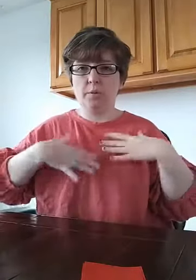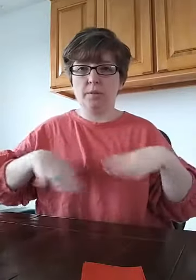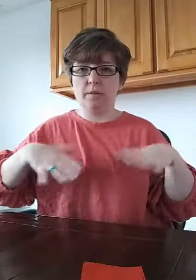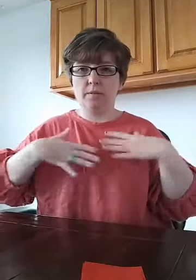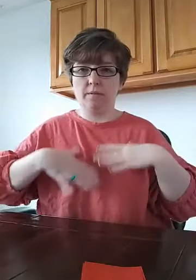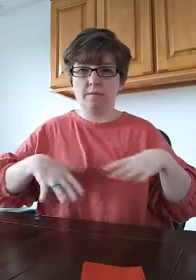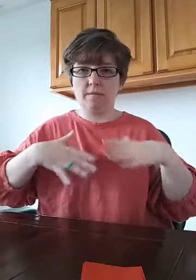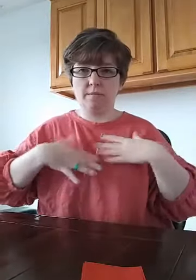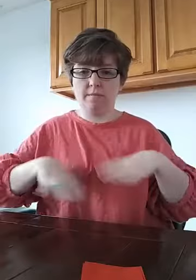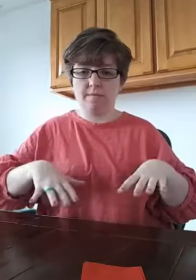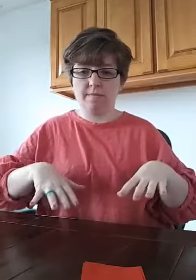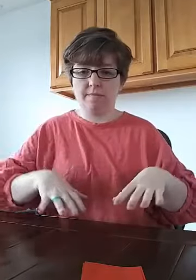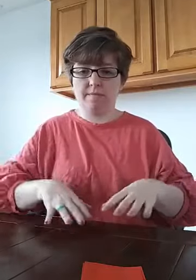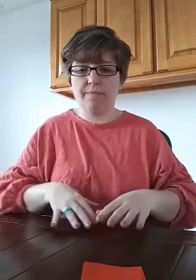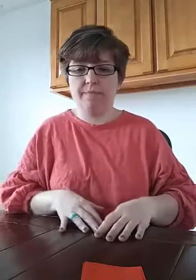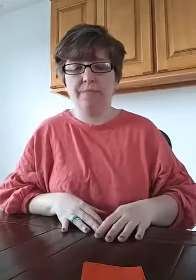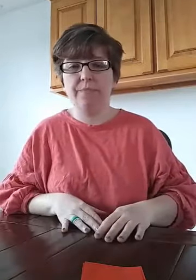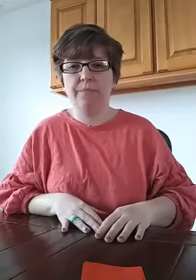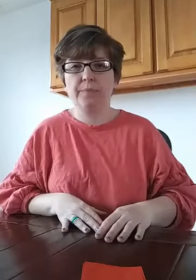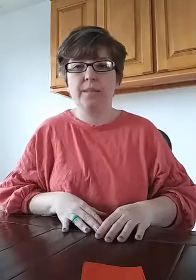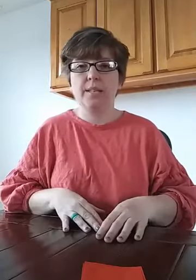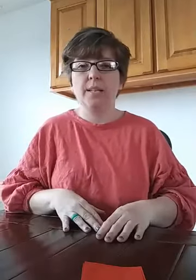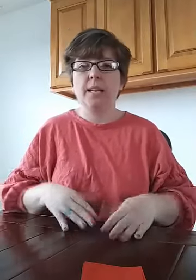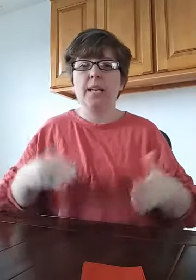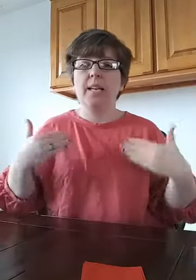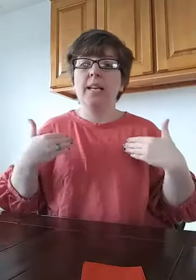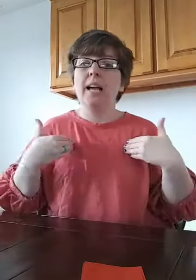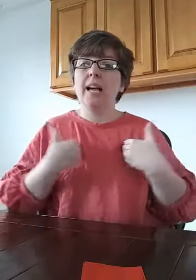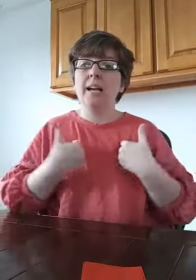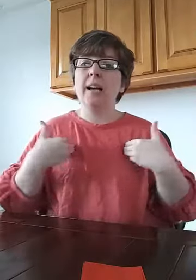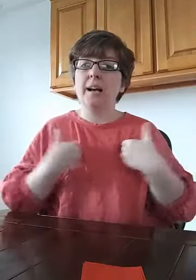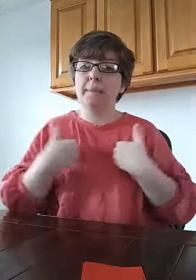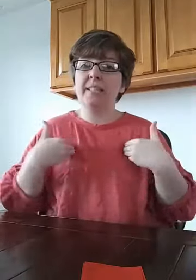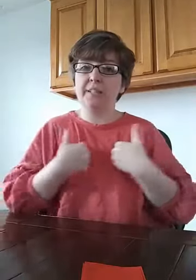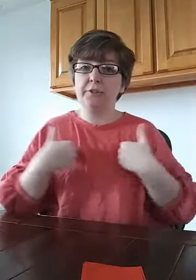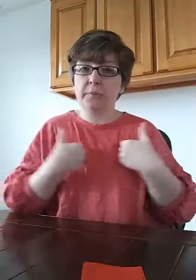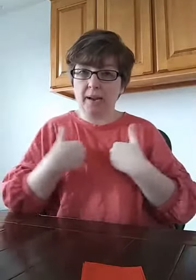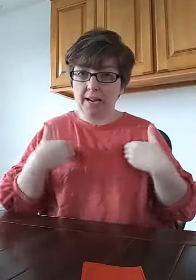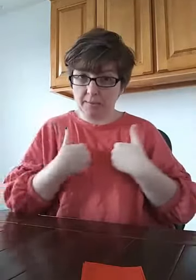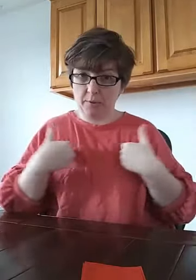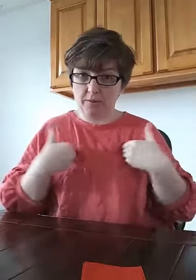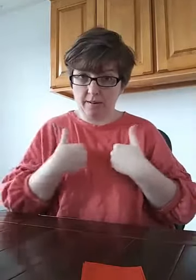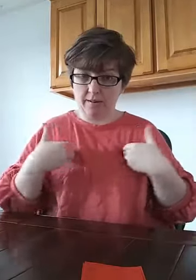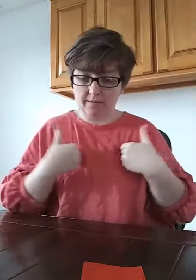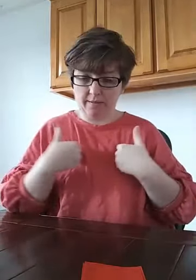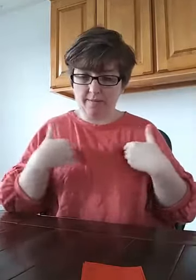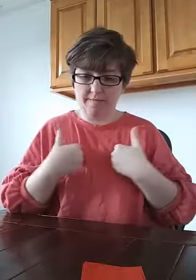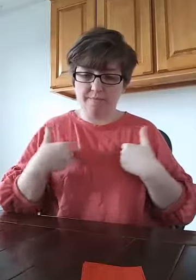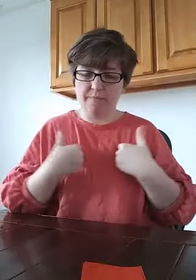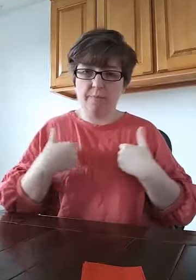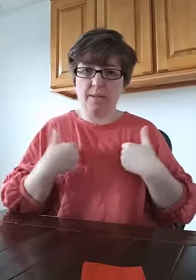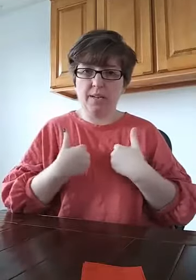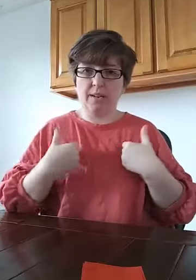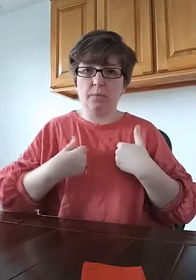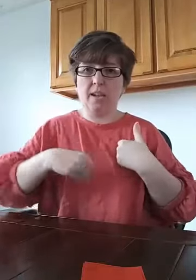I'm going to teach you some animal signs because we